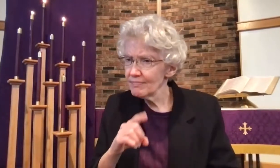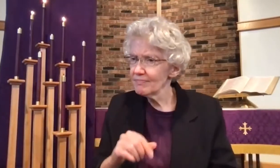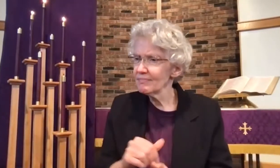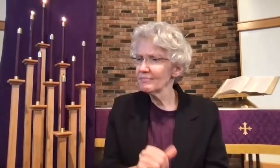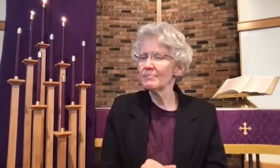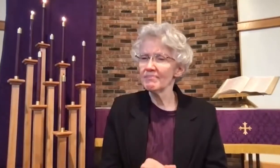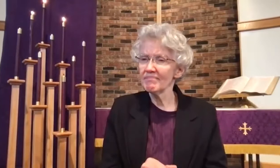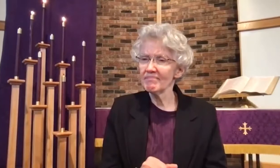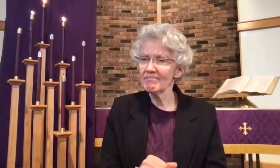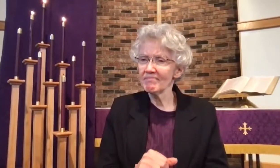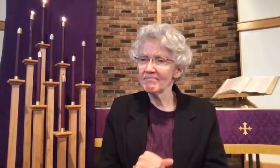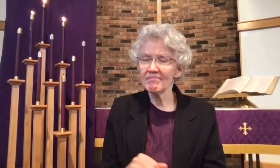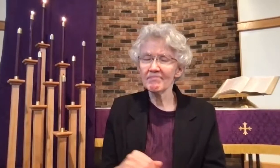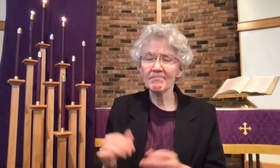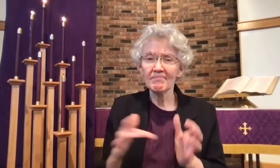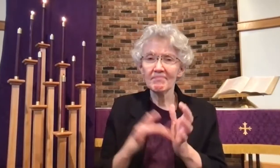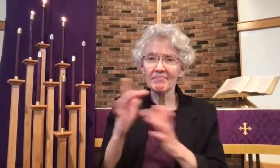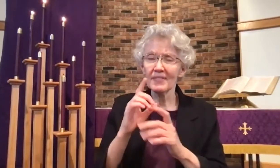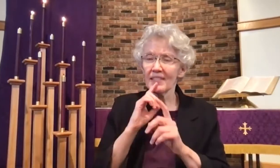But Jesus answered,